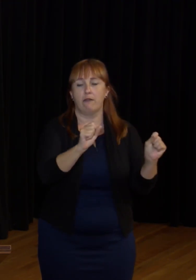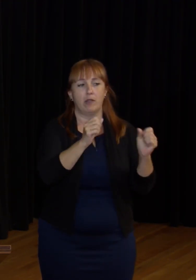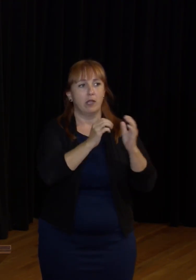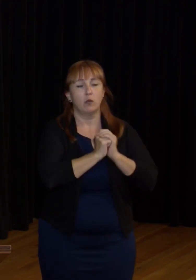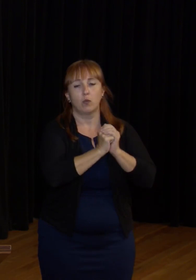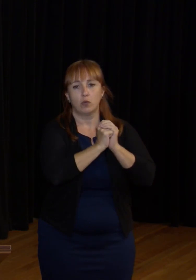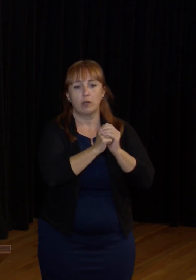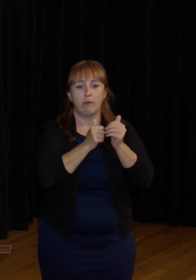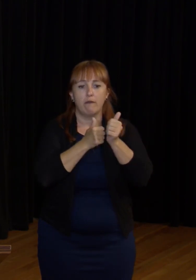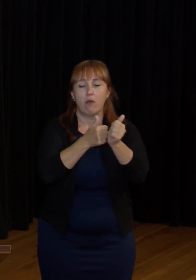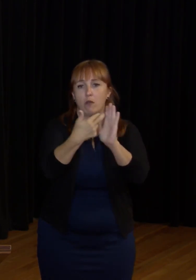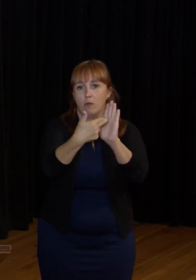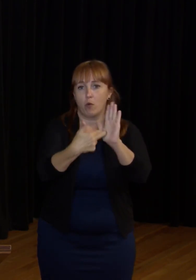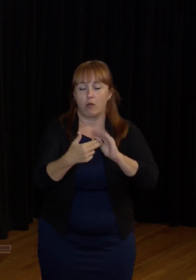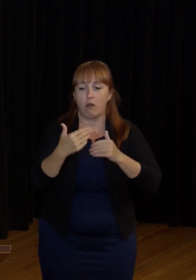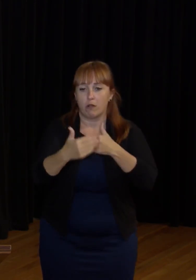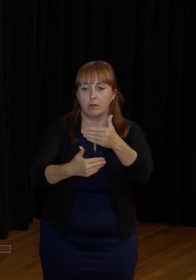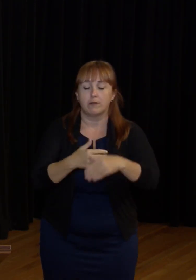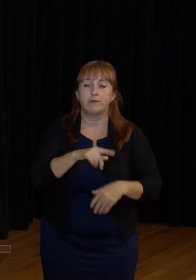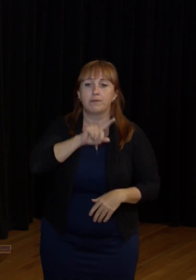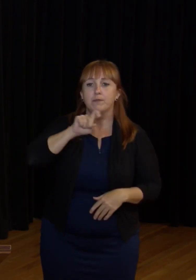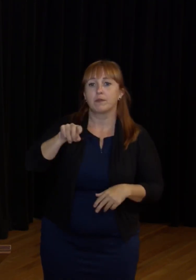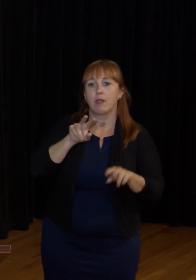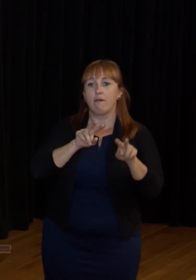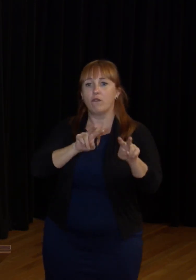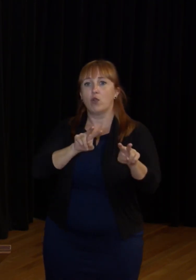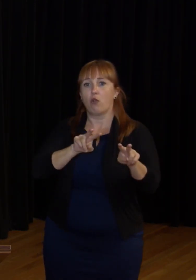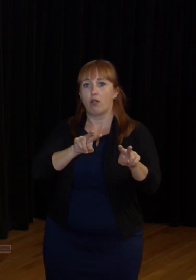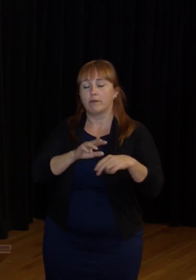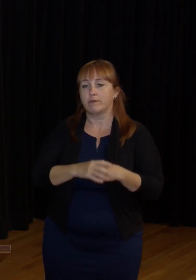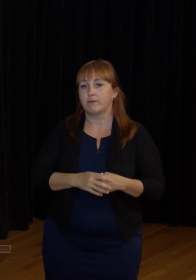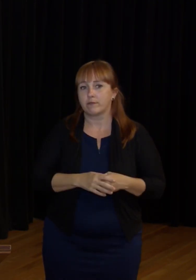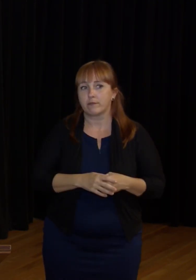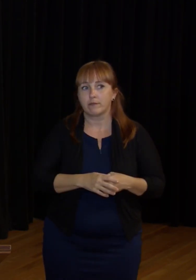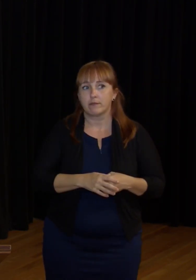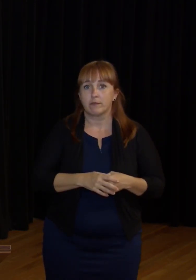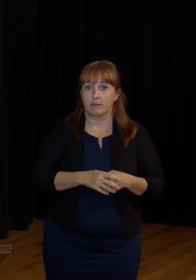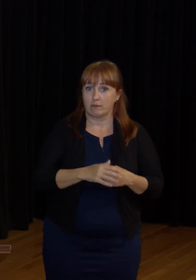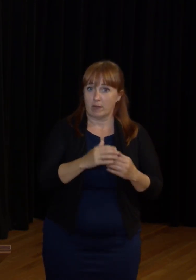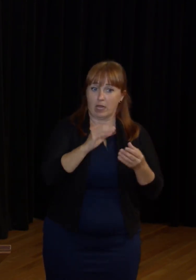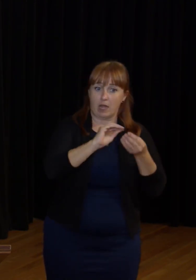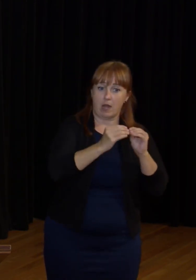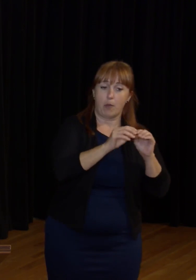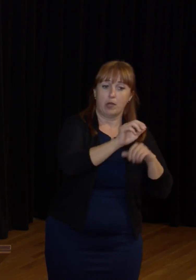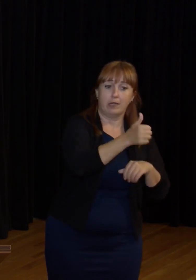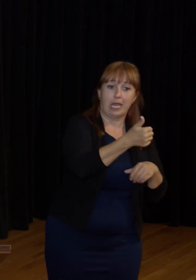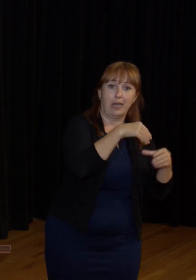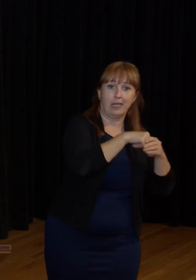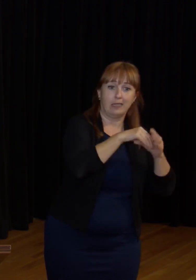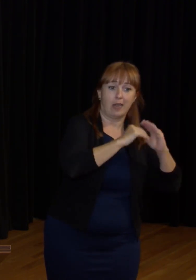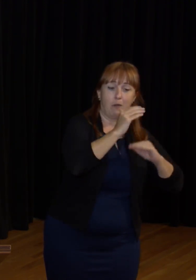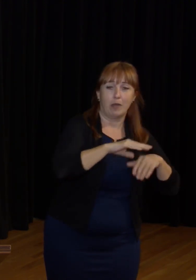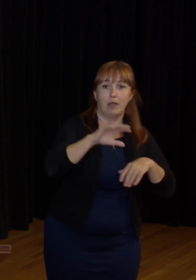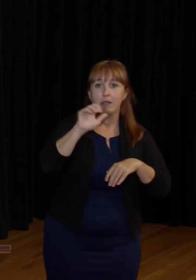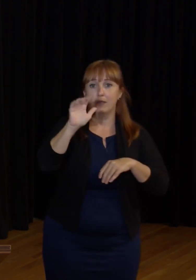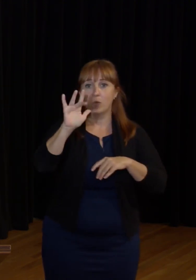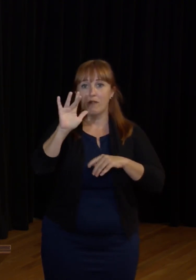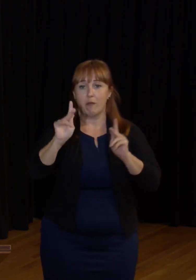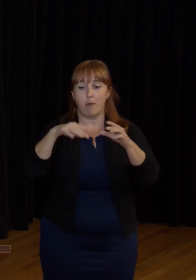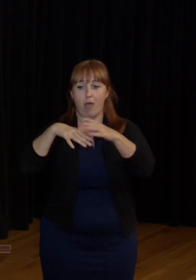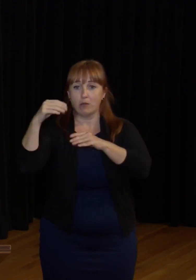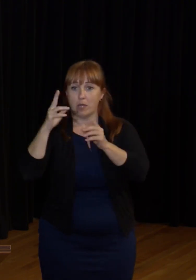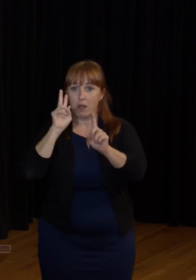protocols. Jennifer's also asking about funeral services. Do the 10 indoor and 25 outdoor still apply? It does right